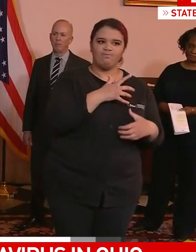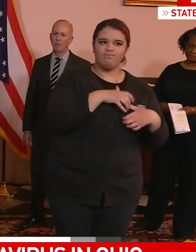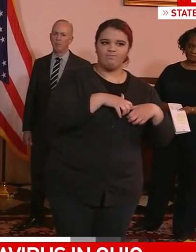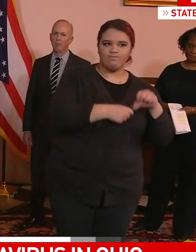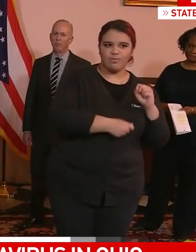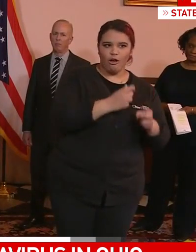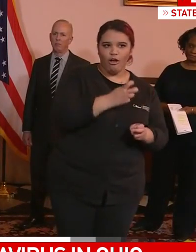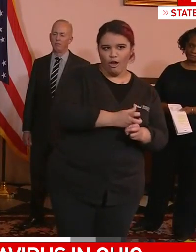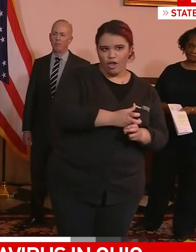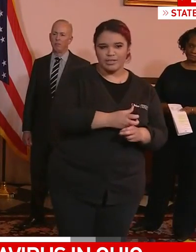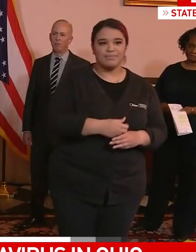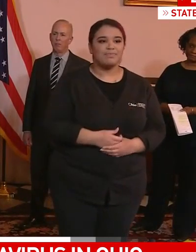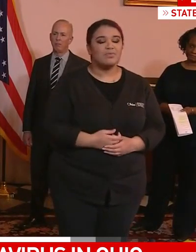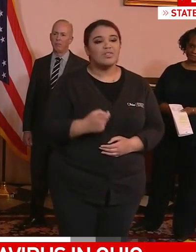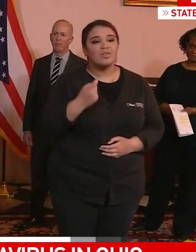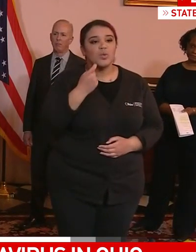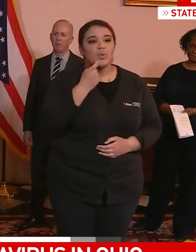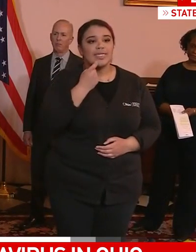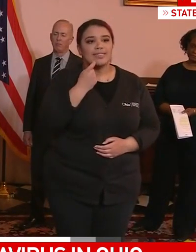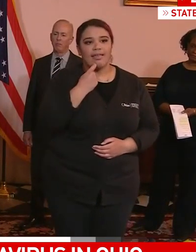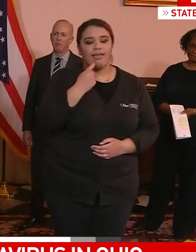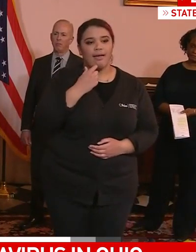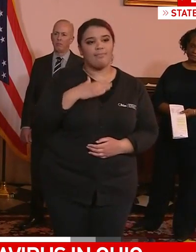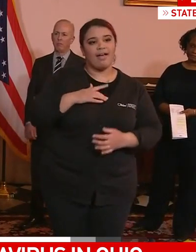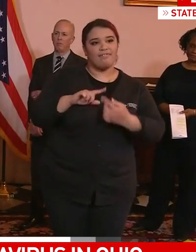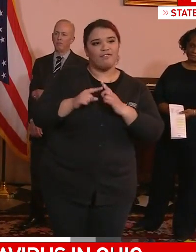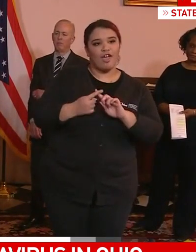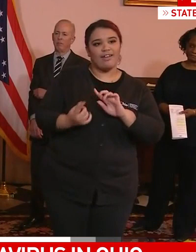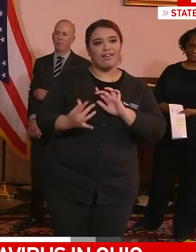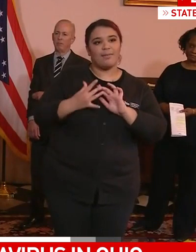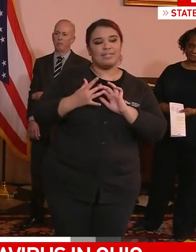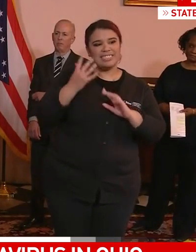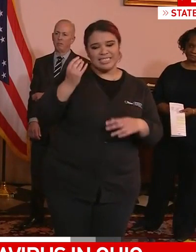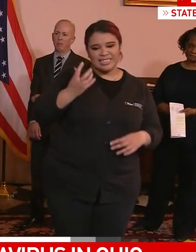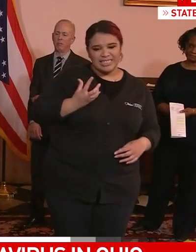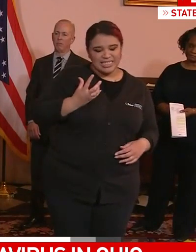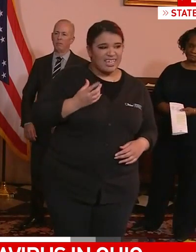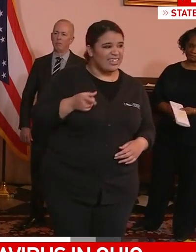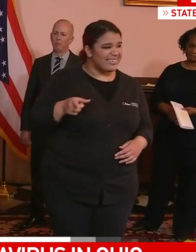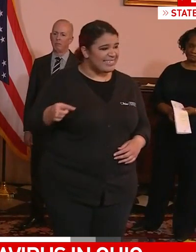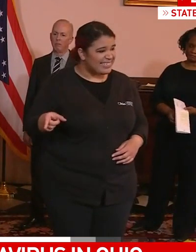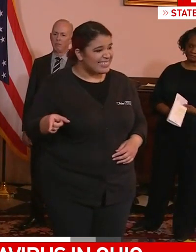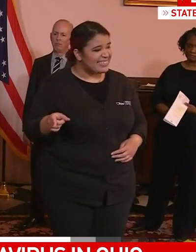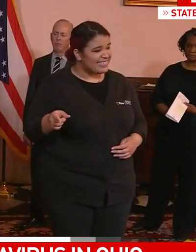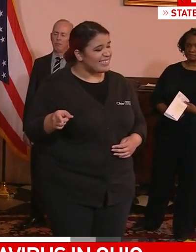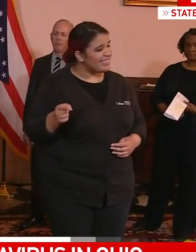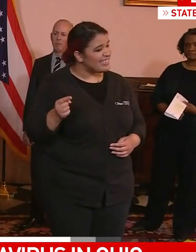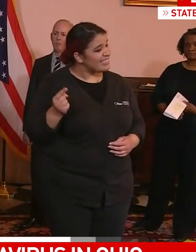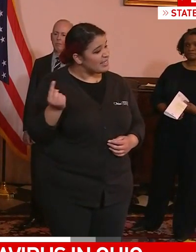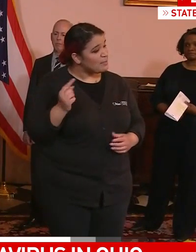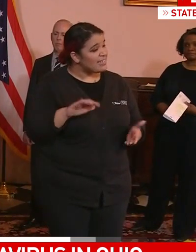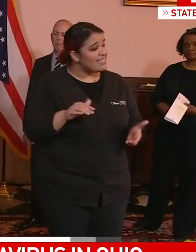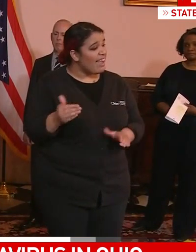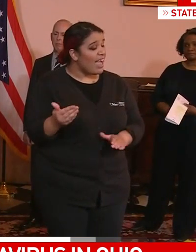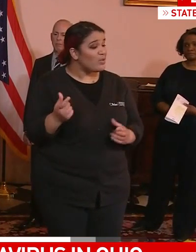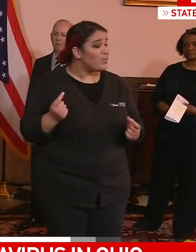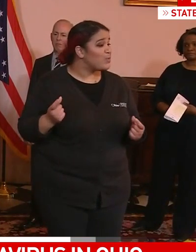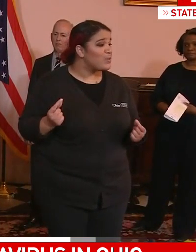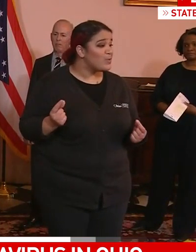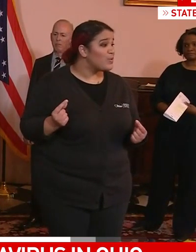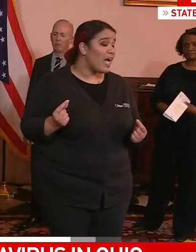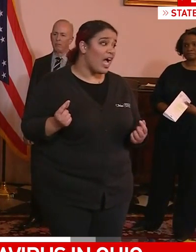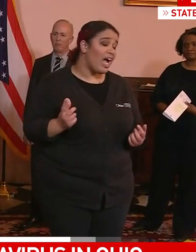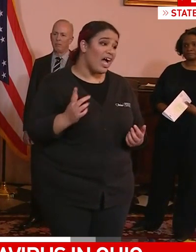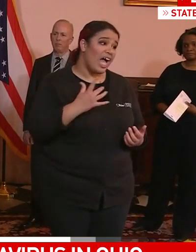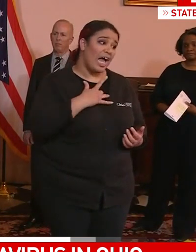who, his family who died, and you know, they were talking about how do we deal with this, how do we deal with the big